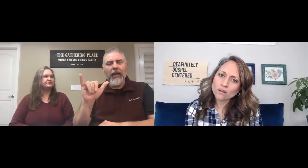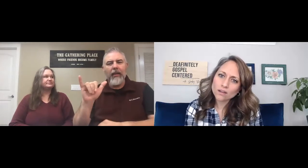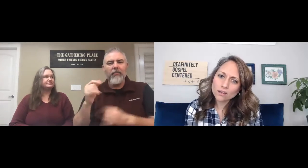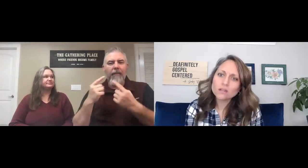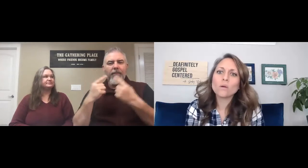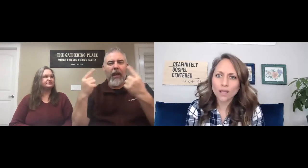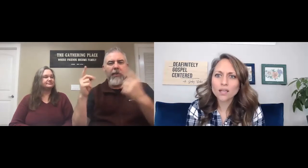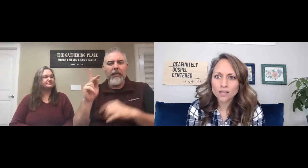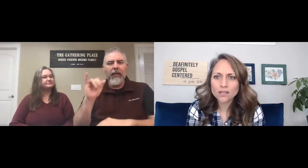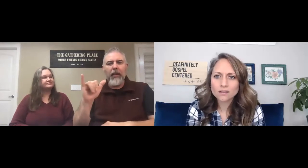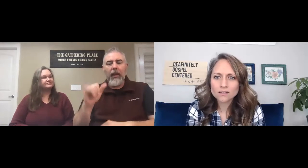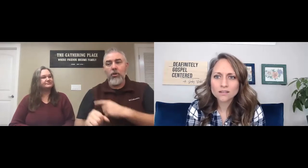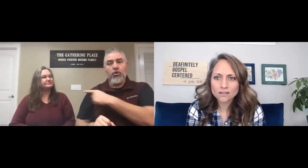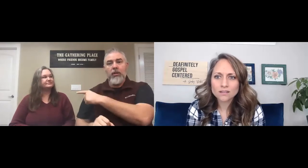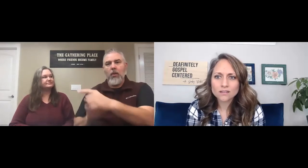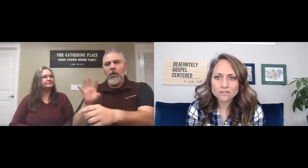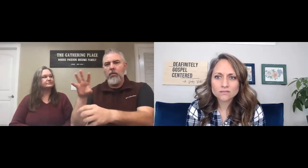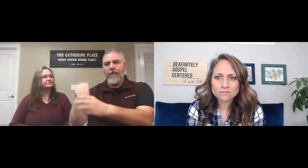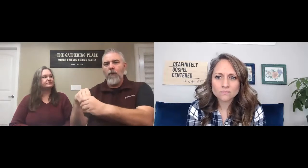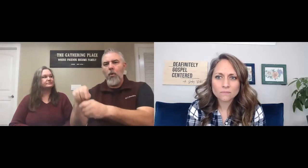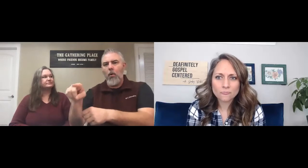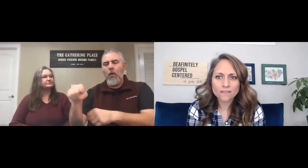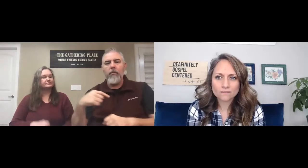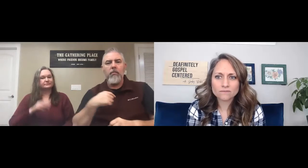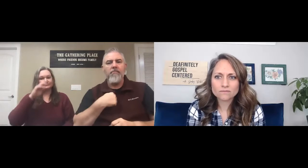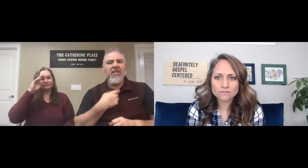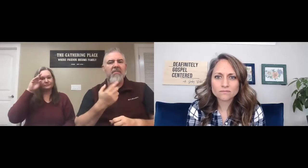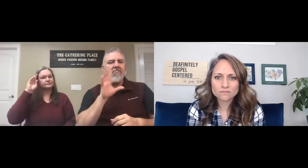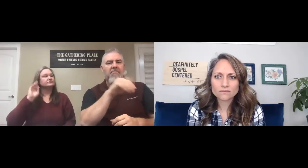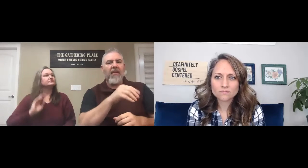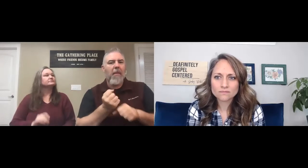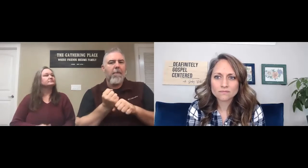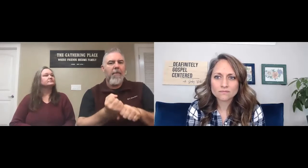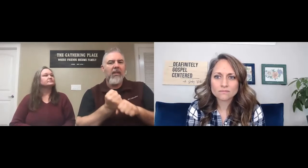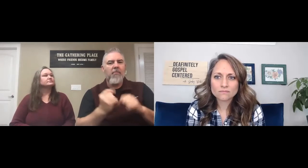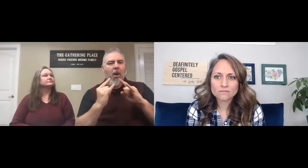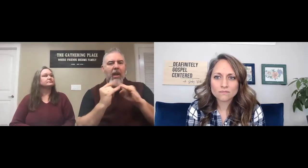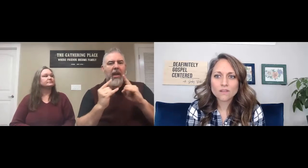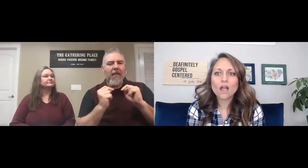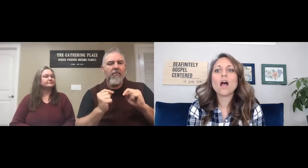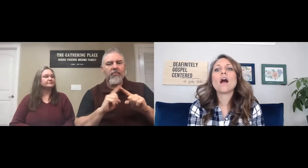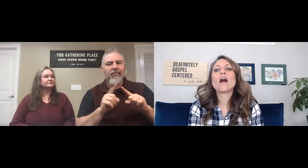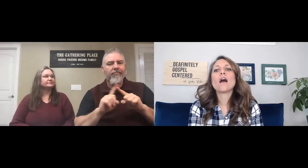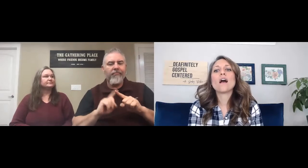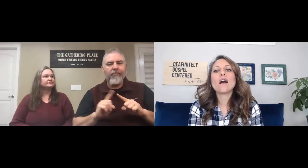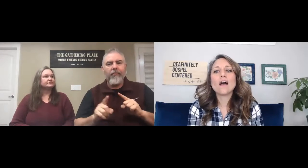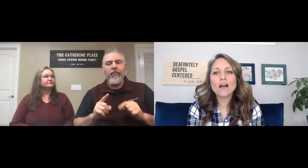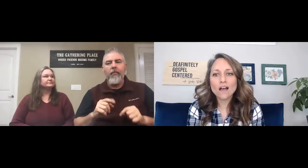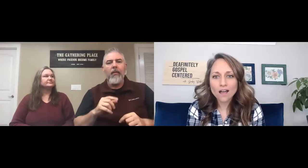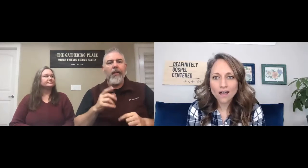in Kentucky. It's really a big thing in Kentucky. She was involved, and I was more involved in the baseball camp and stuff